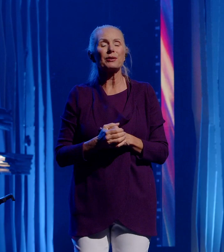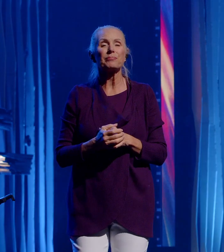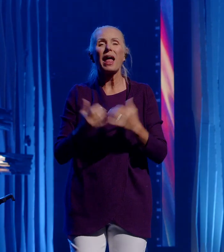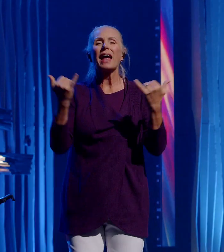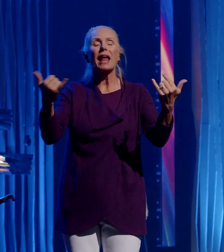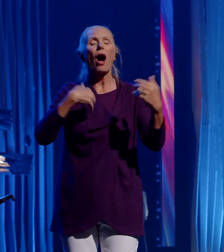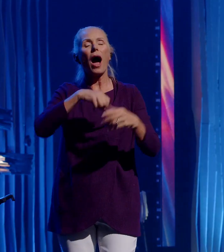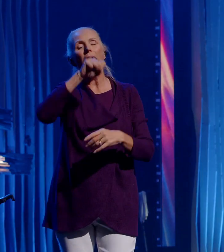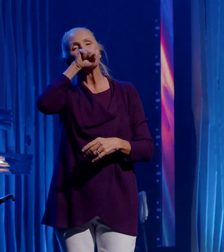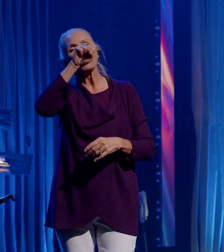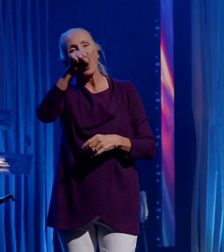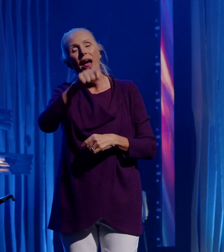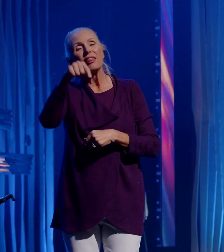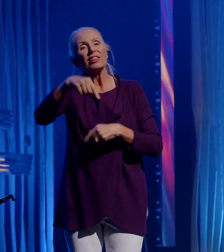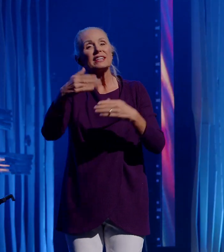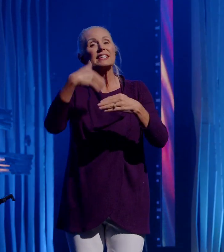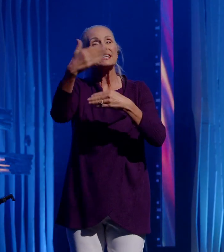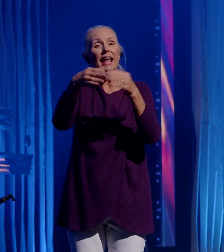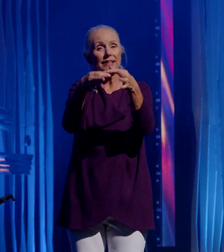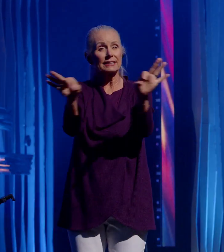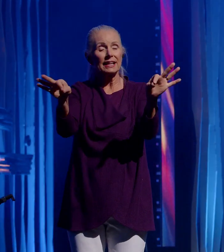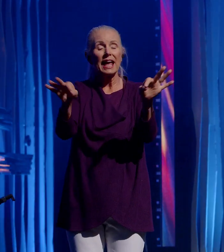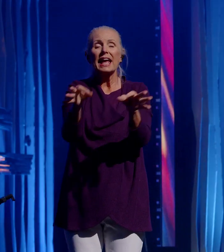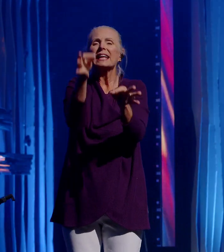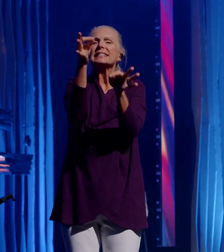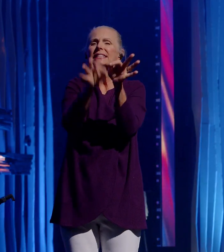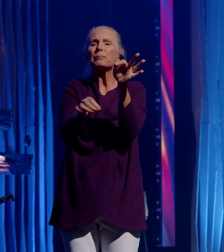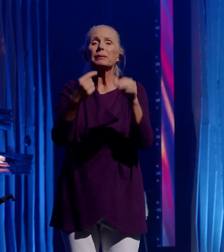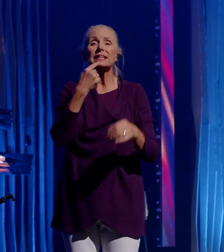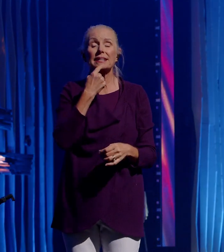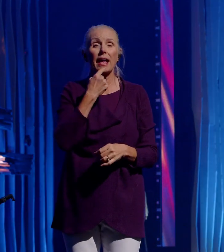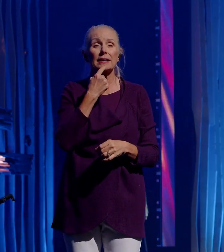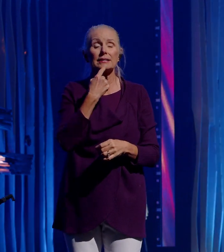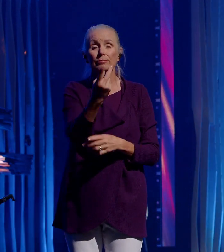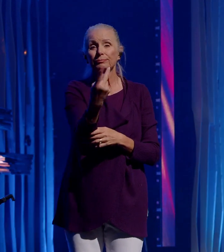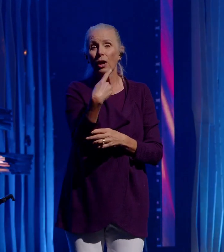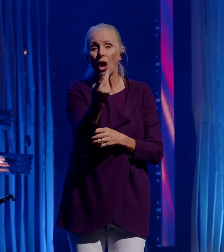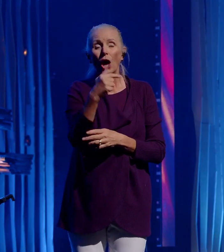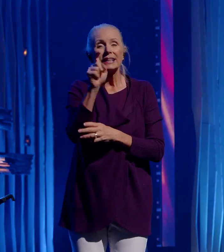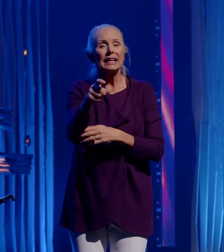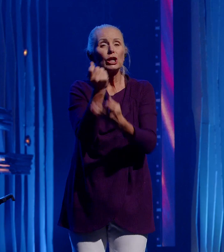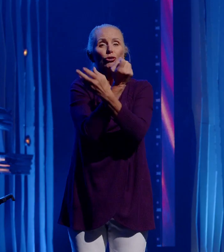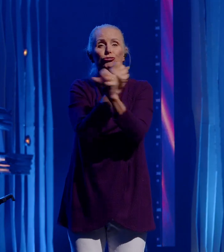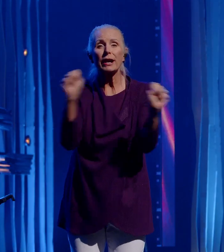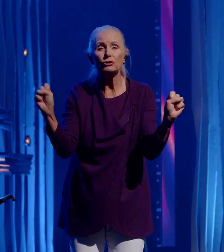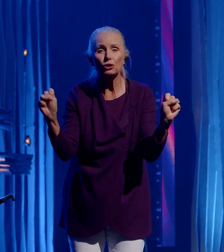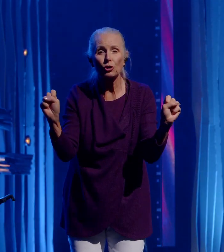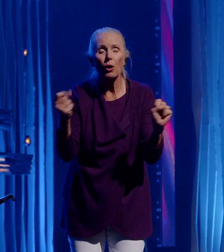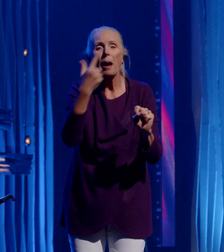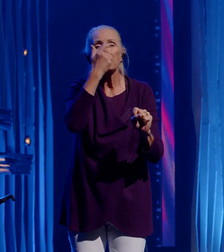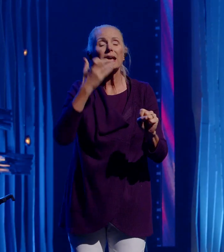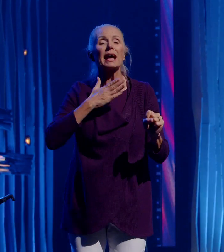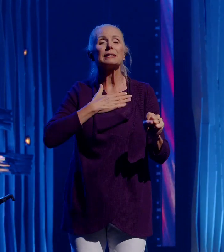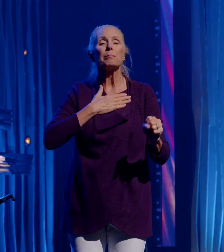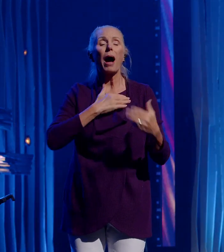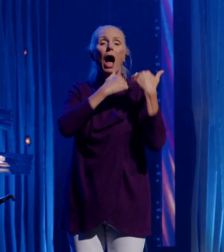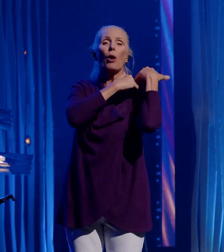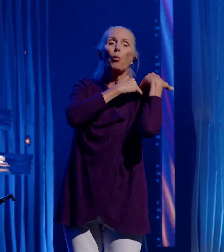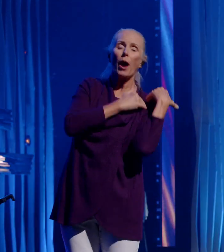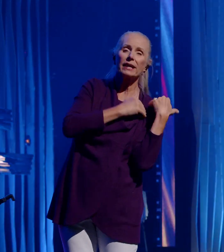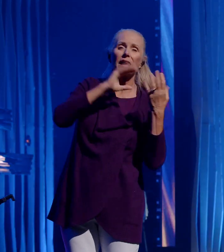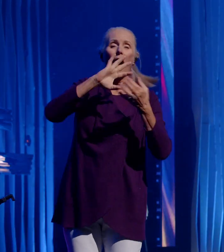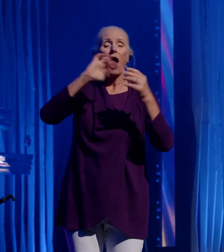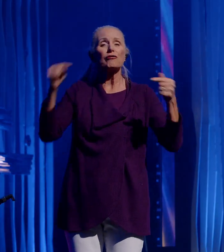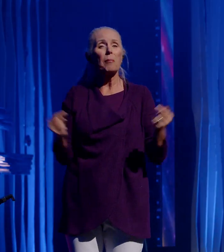Now I love this next part, church. It simply says that I needed rescue because my sin was heavy. Chains break at the weight of his glory. So let's